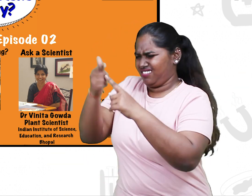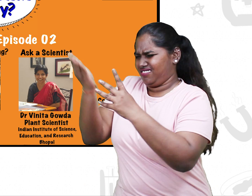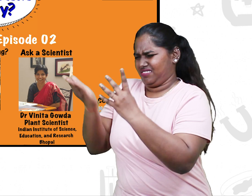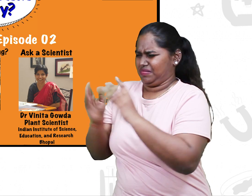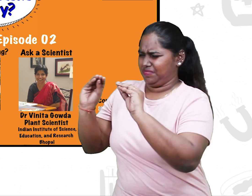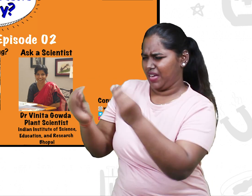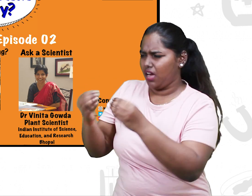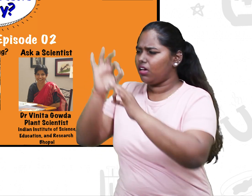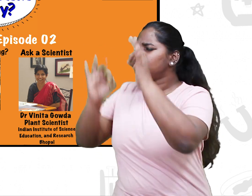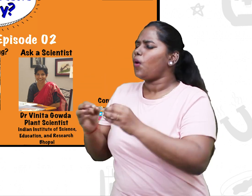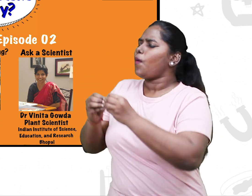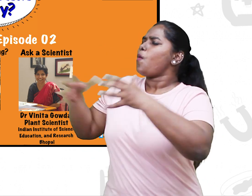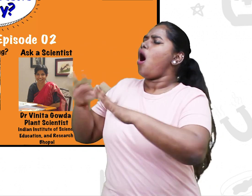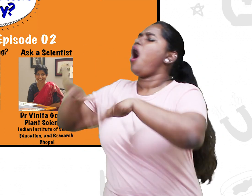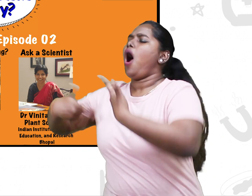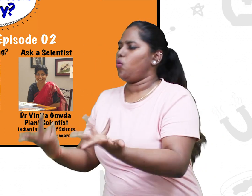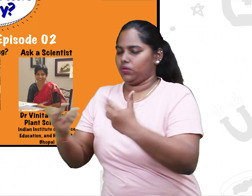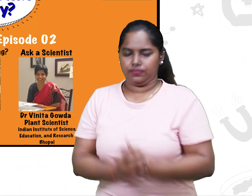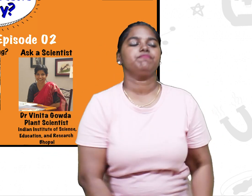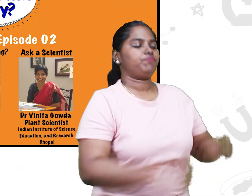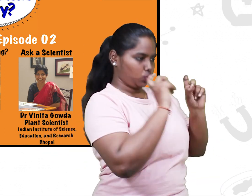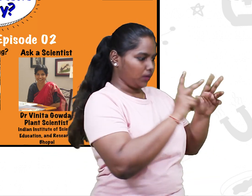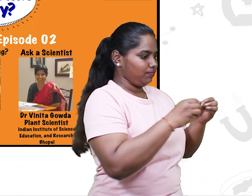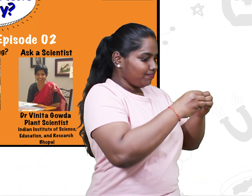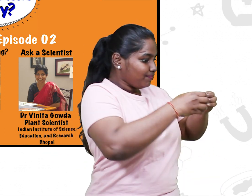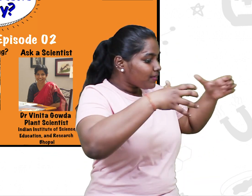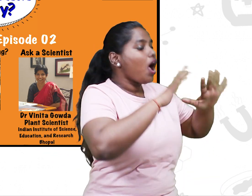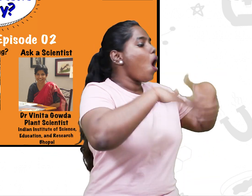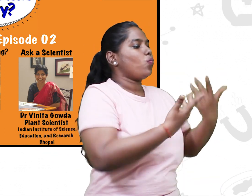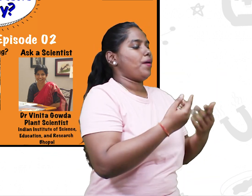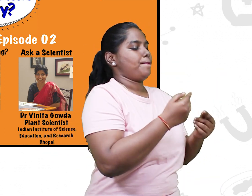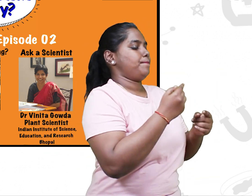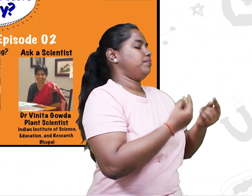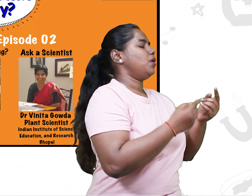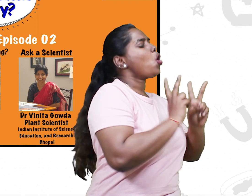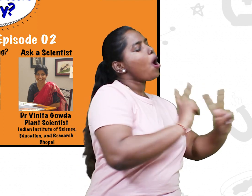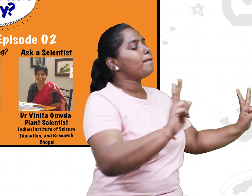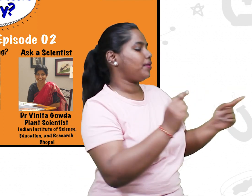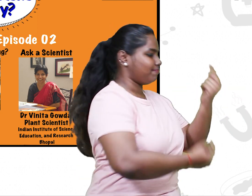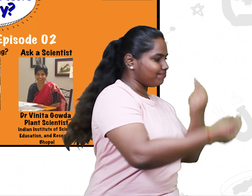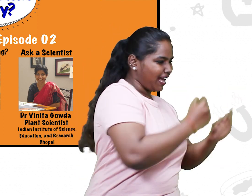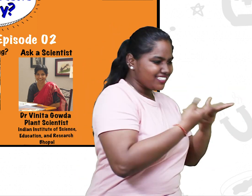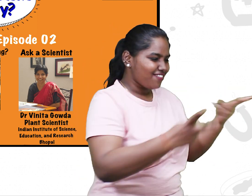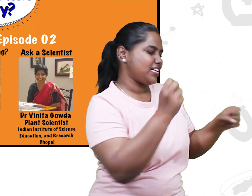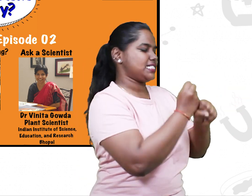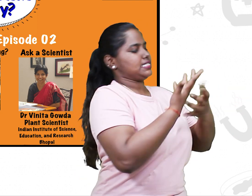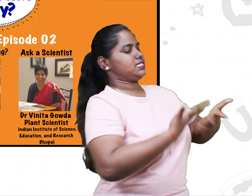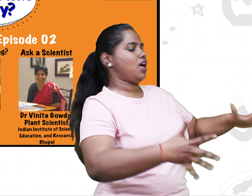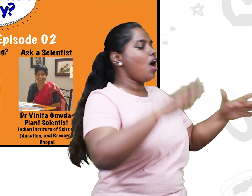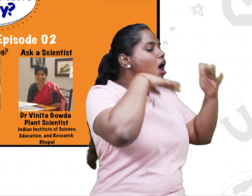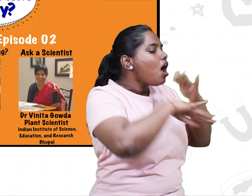one. How do they make more cells? In trees or generally in plants, there is a small group of cells